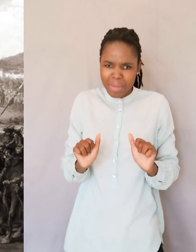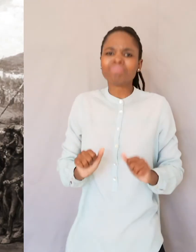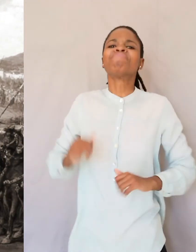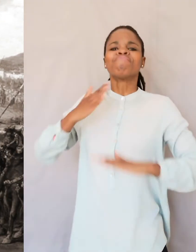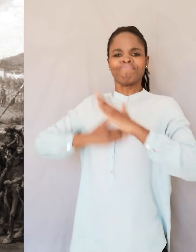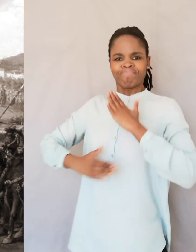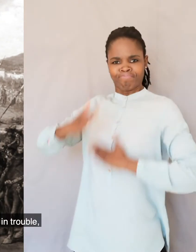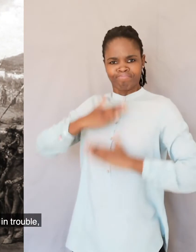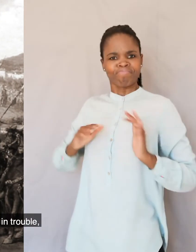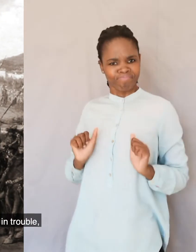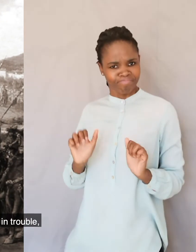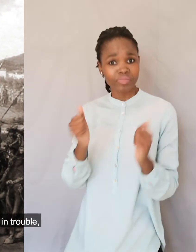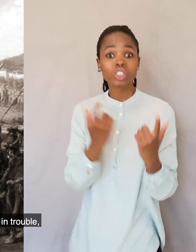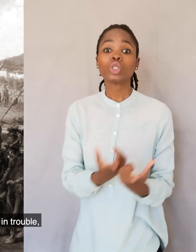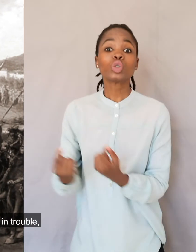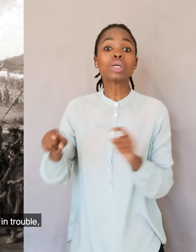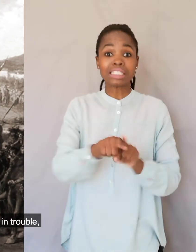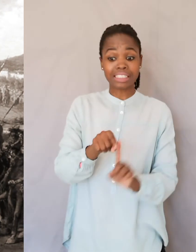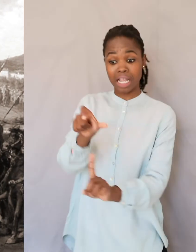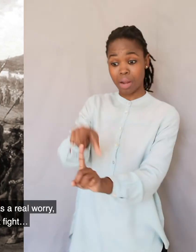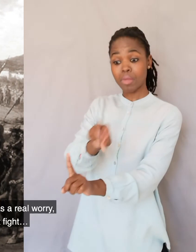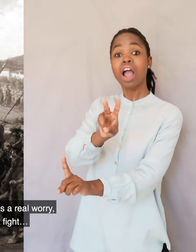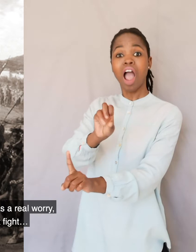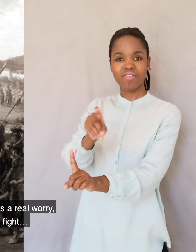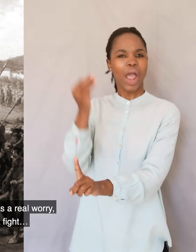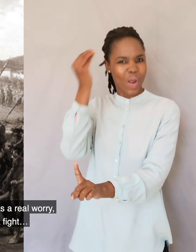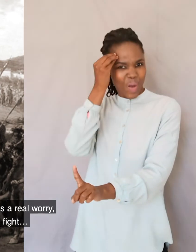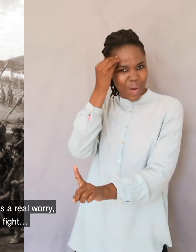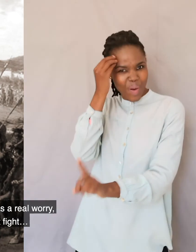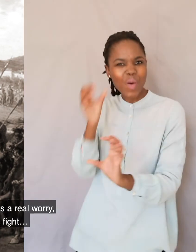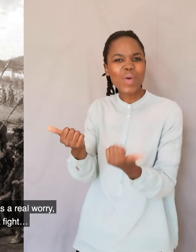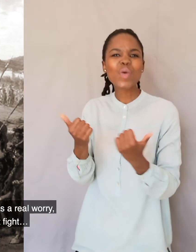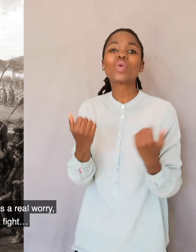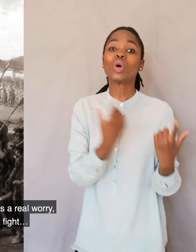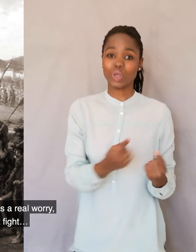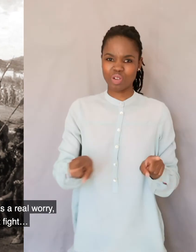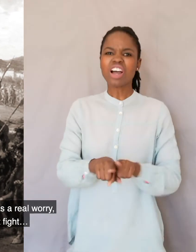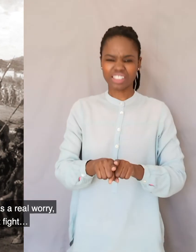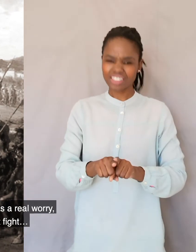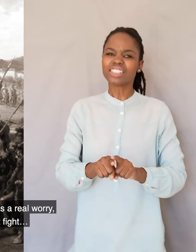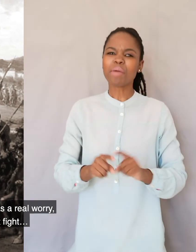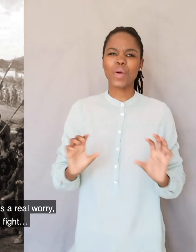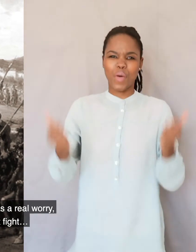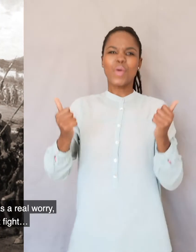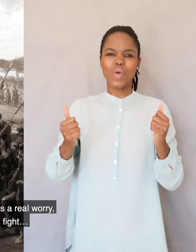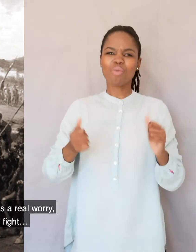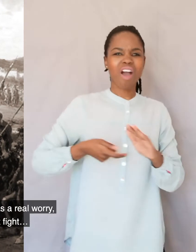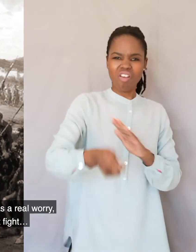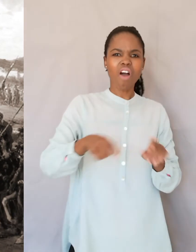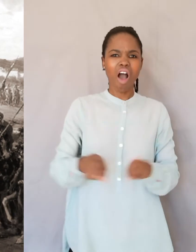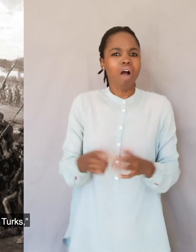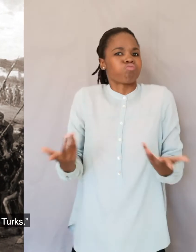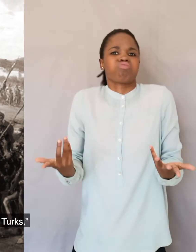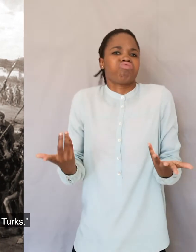it. And Vlad knew he was in trouble. So this is where he really he was a real warrior. He knew, no, I can't fight again.